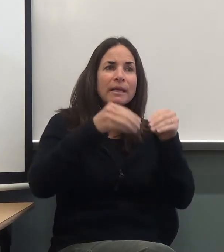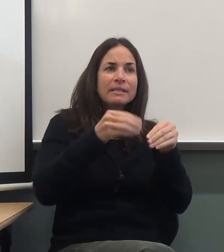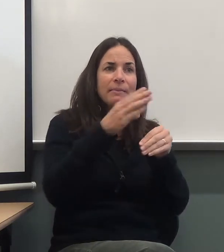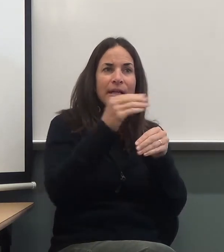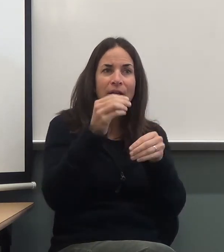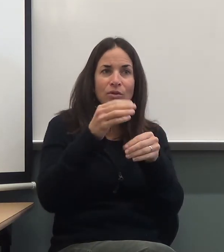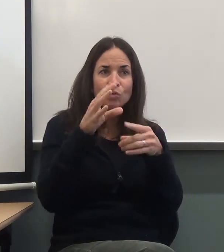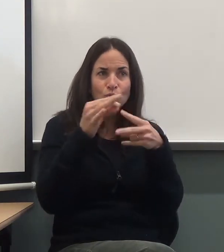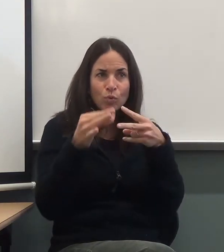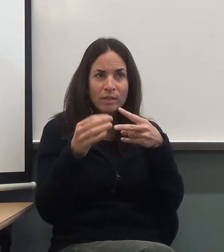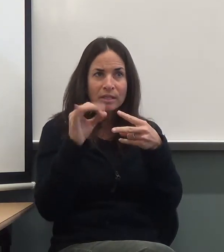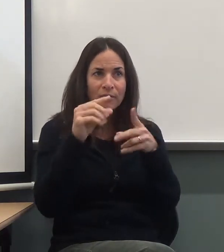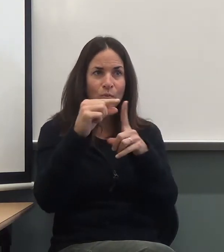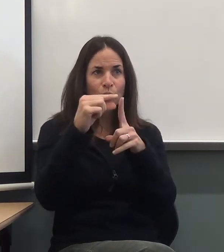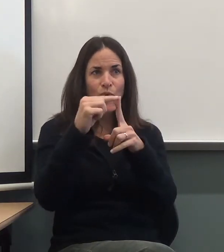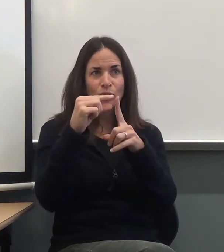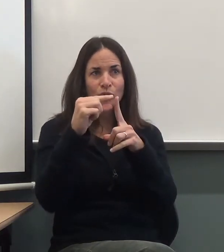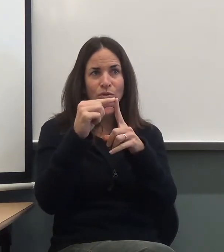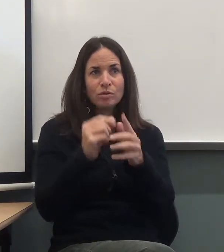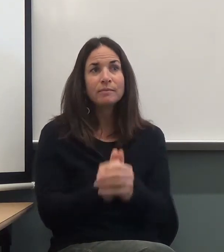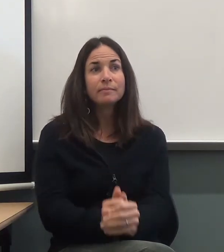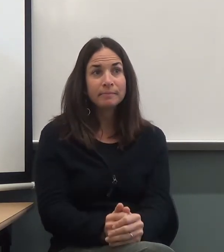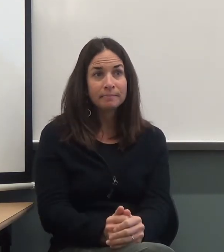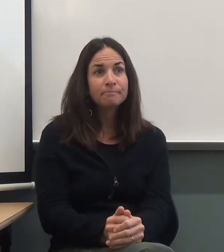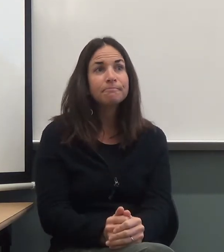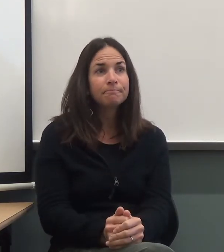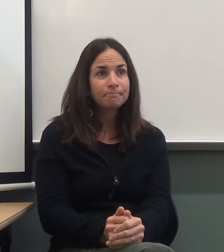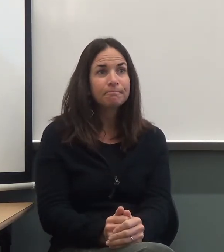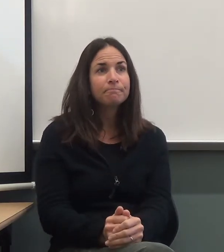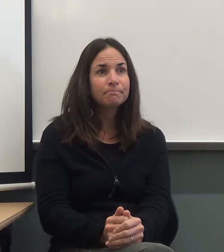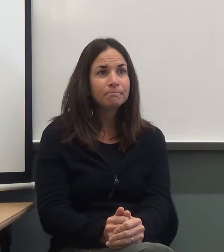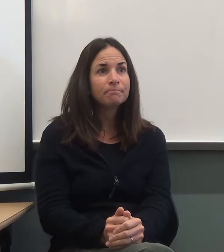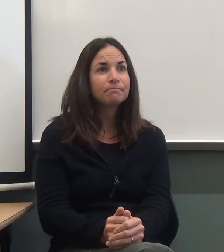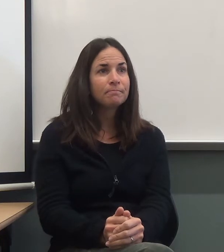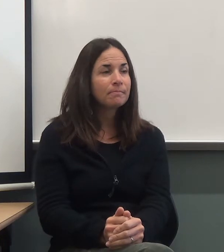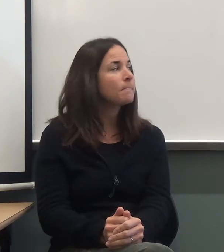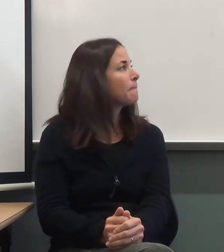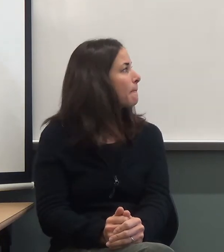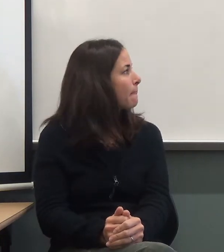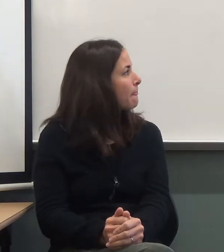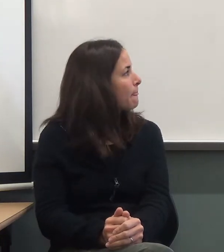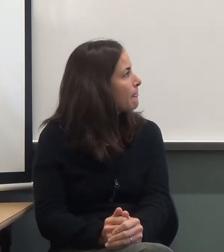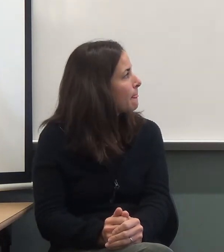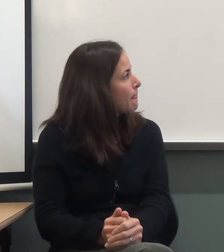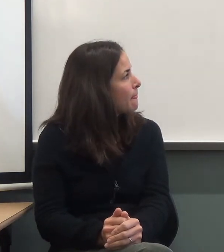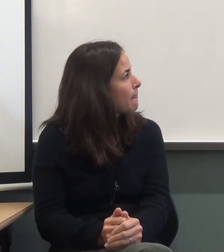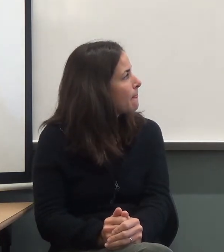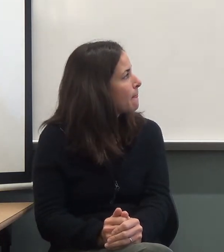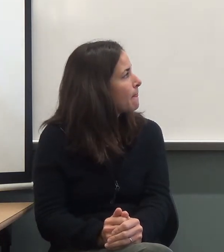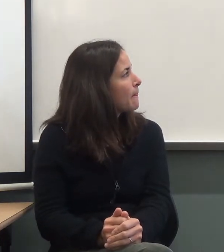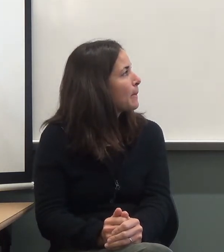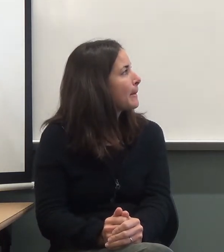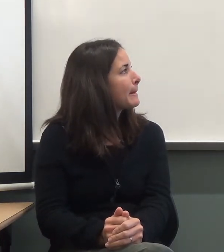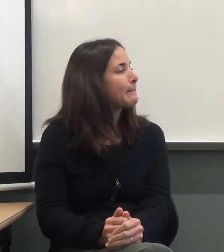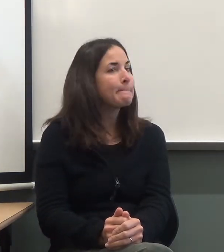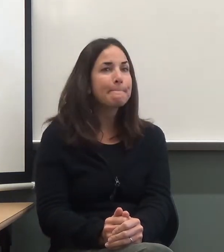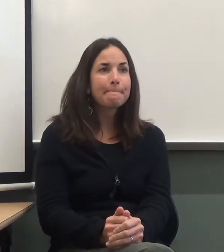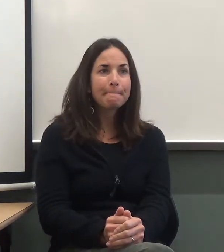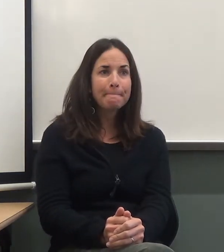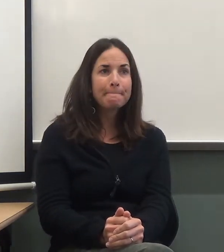of words. Okay. Proper placement and choice of words. Okay, so